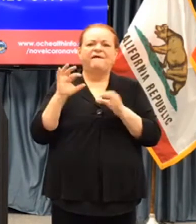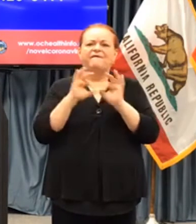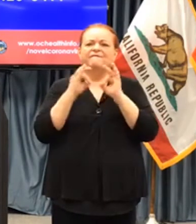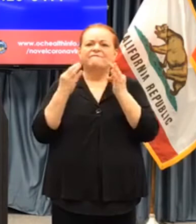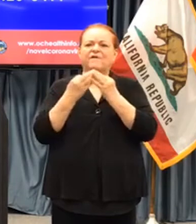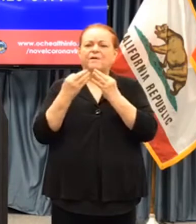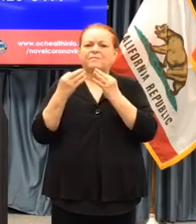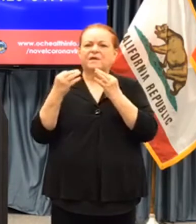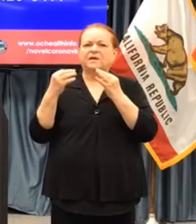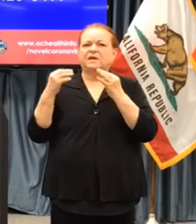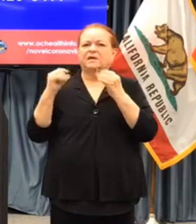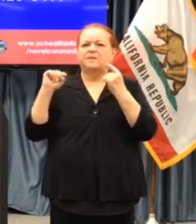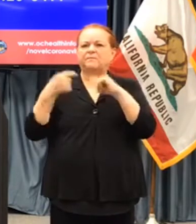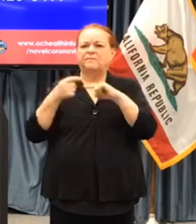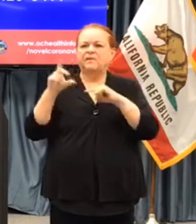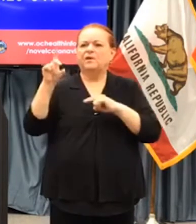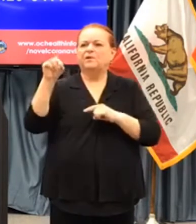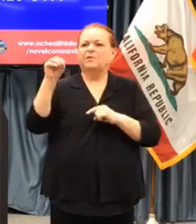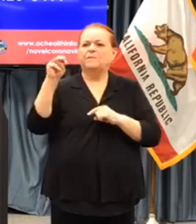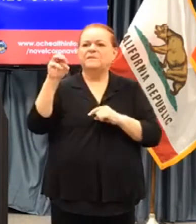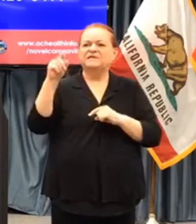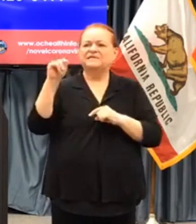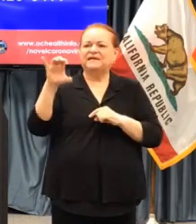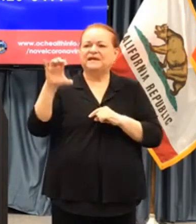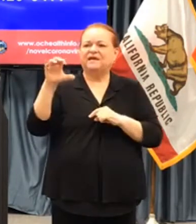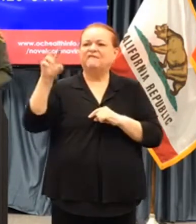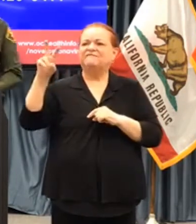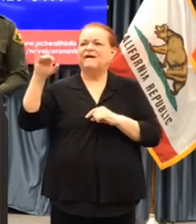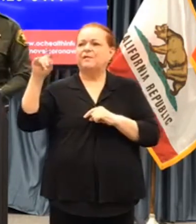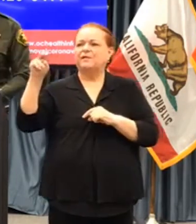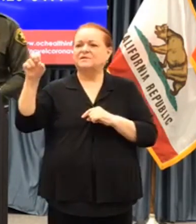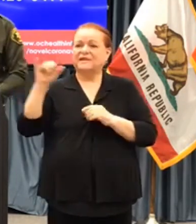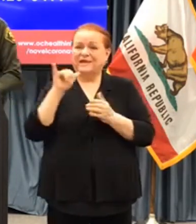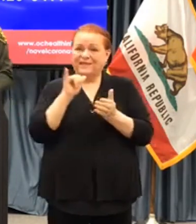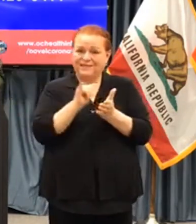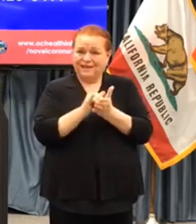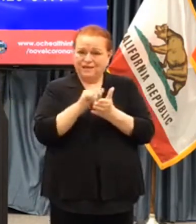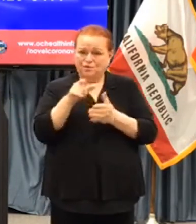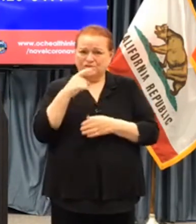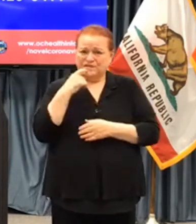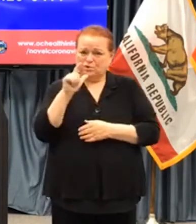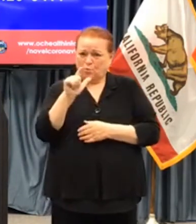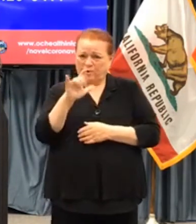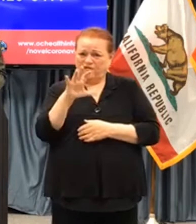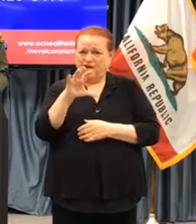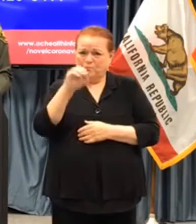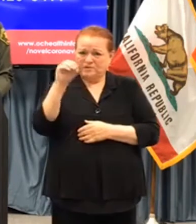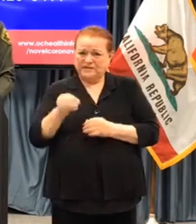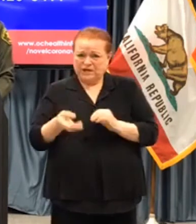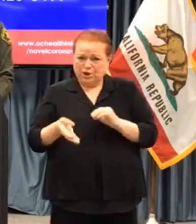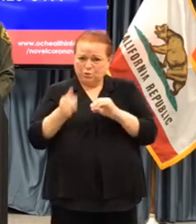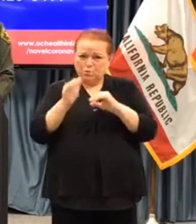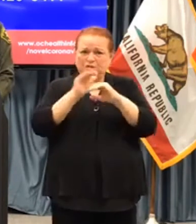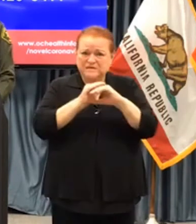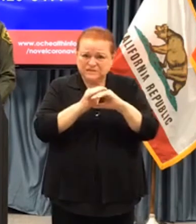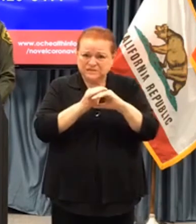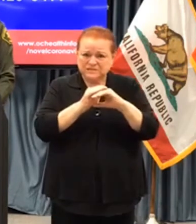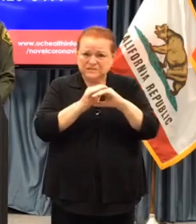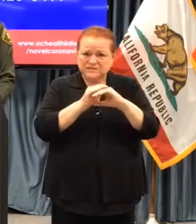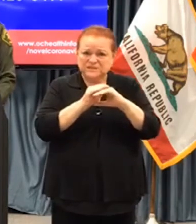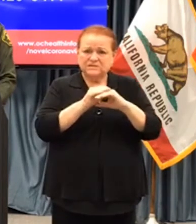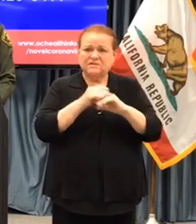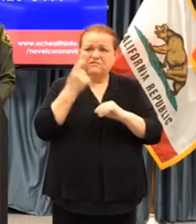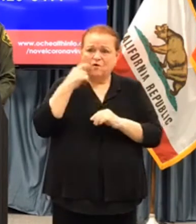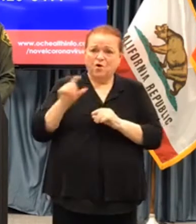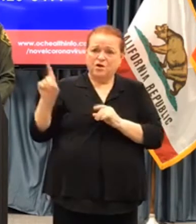25% increase in calls for service specifically? The 25%